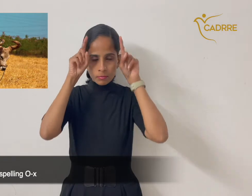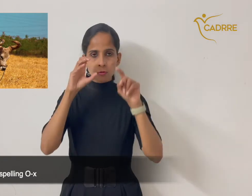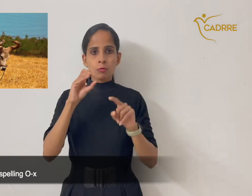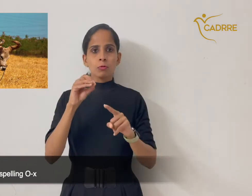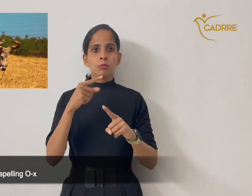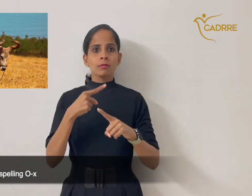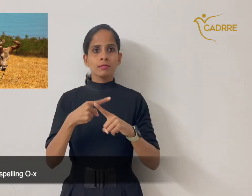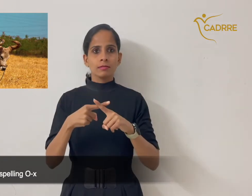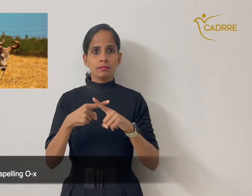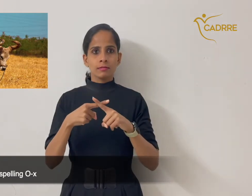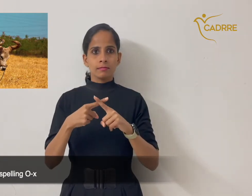Ox.